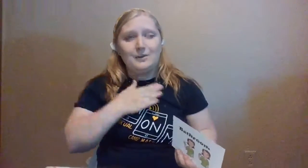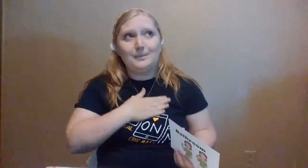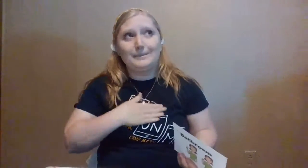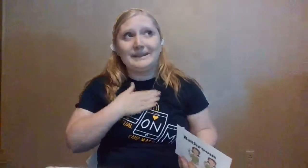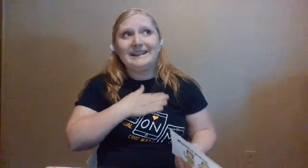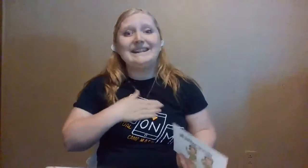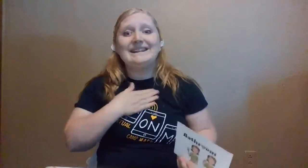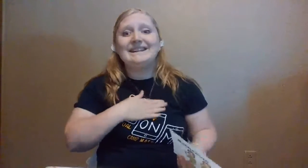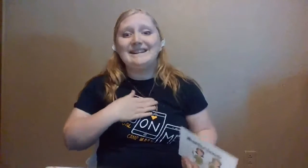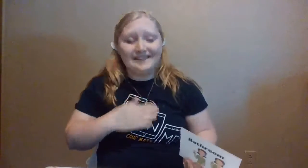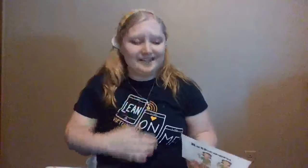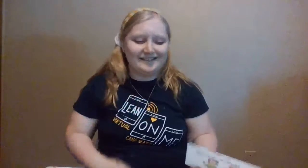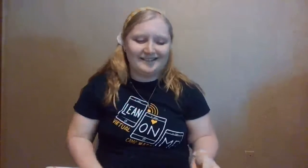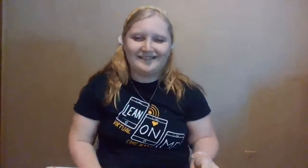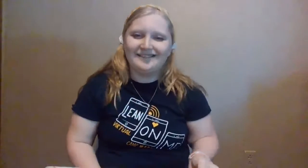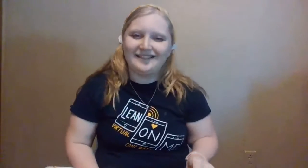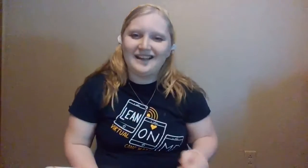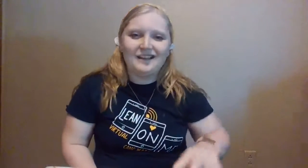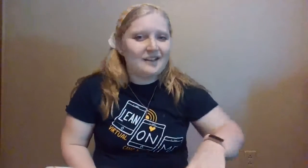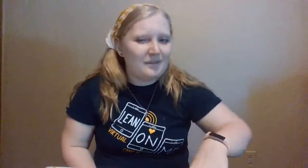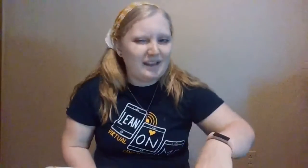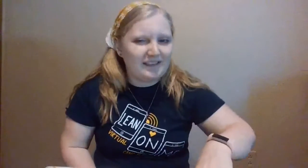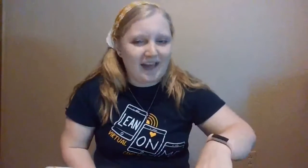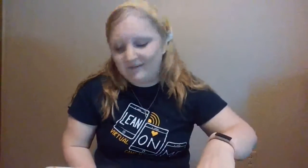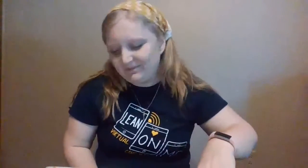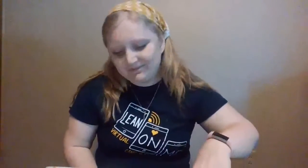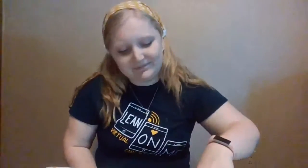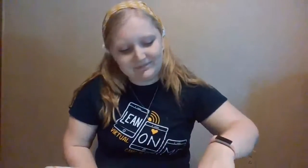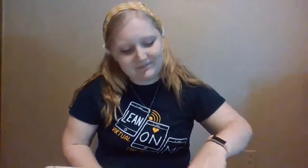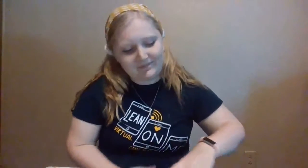bathroom please, something like that.